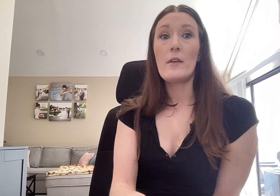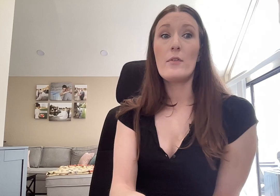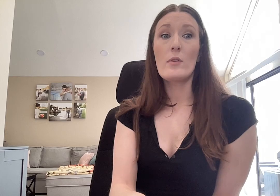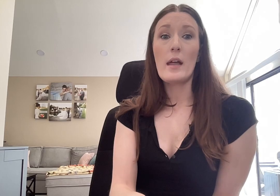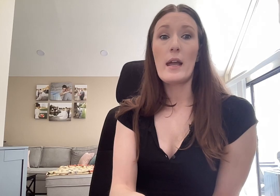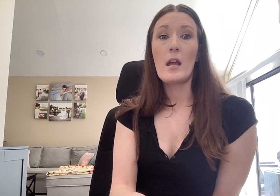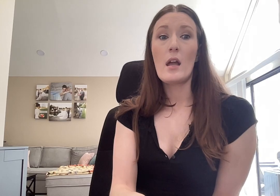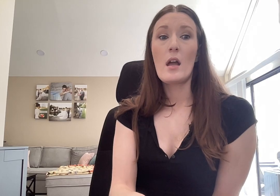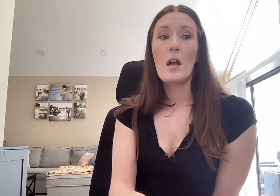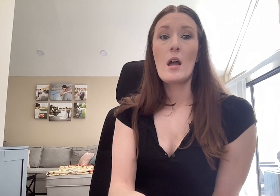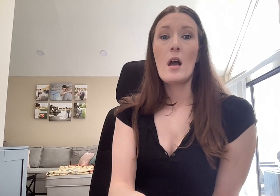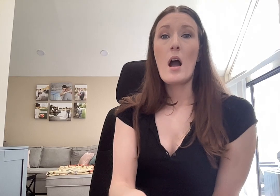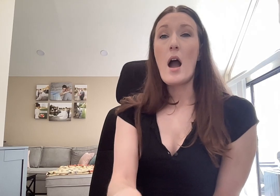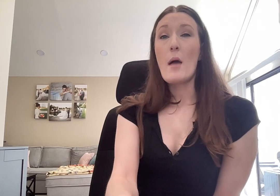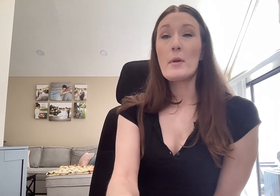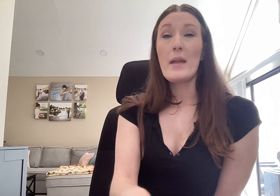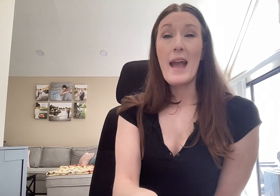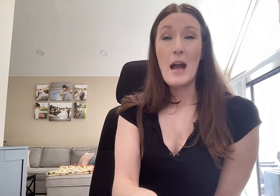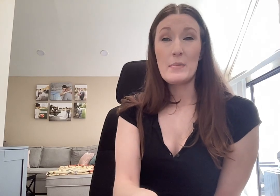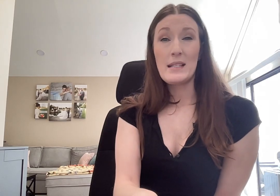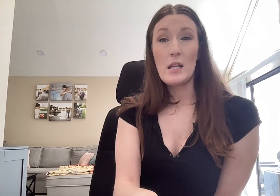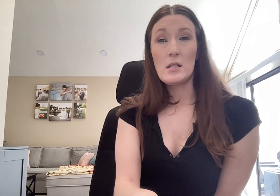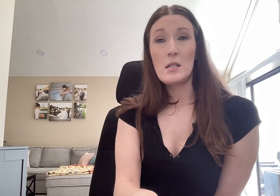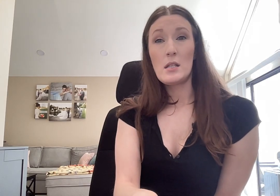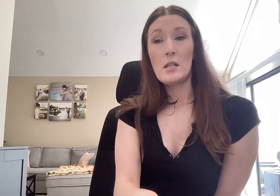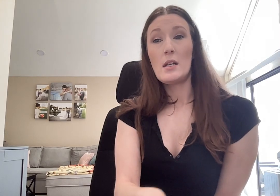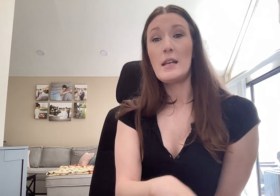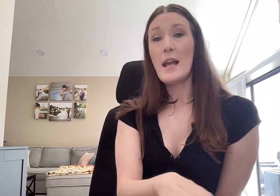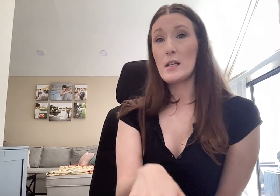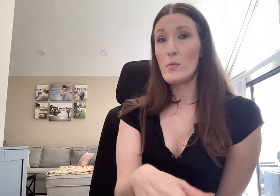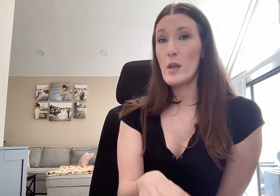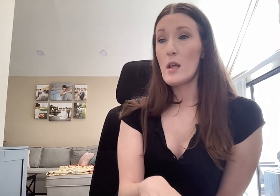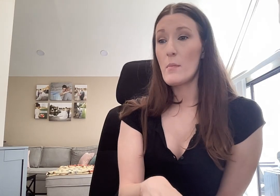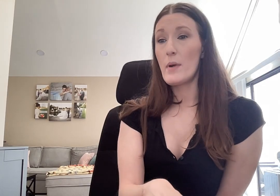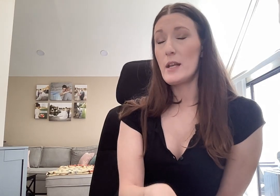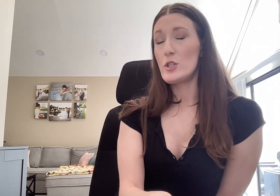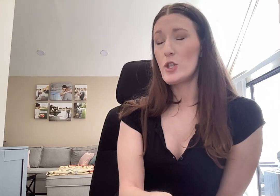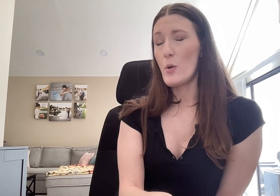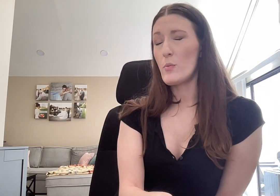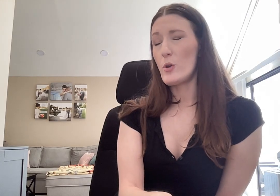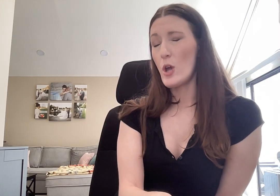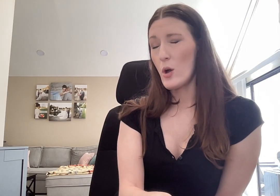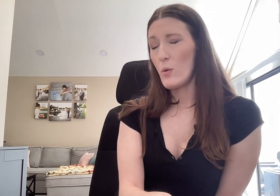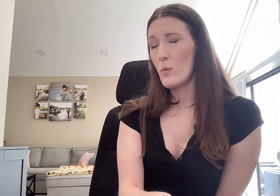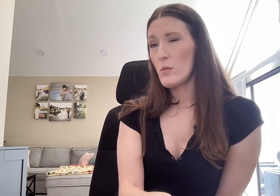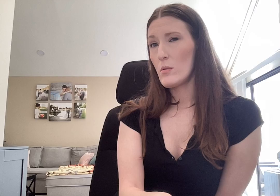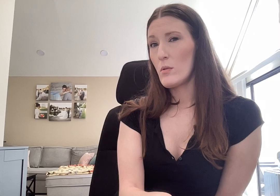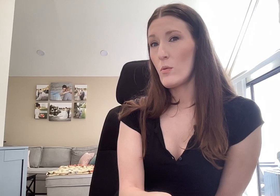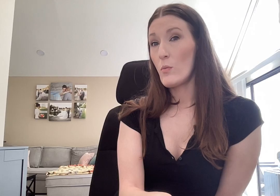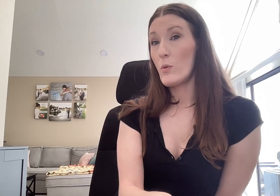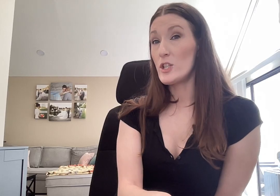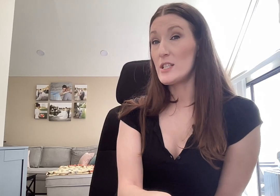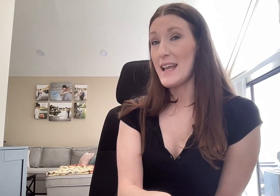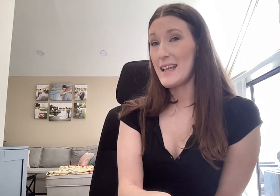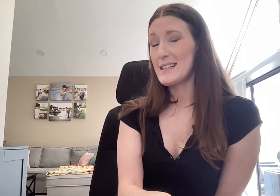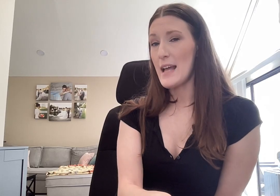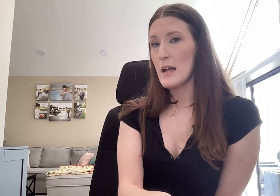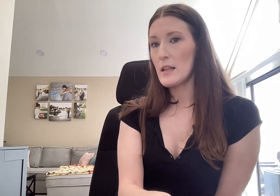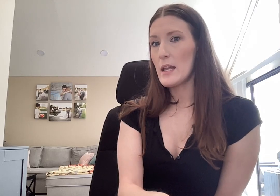you're like, I'm going to be absent next week, but I don't know which day exactly, I'm